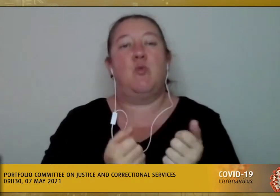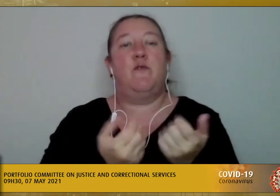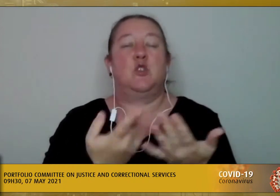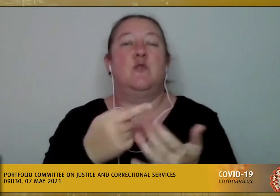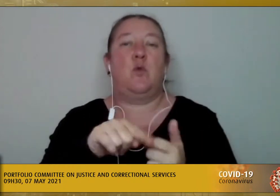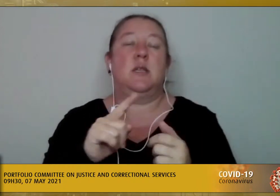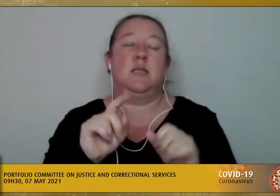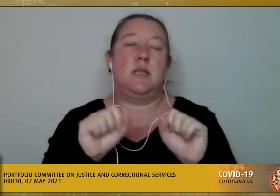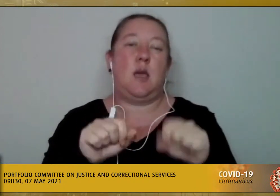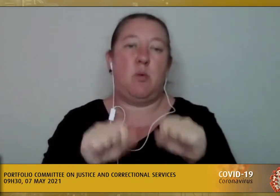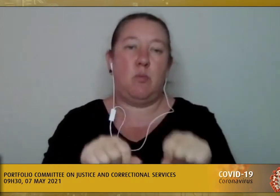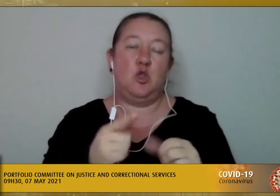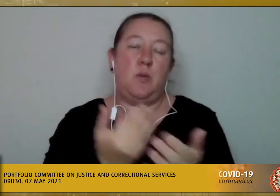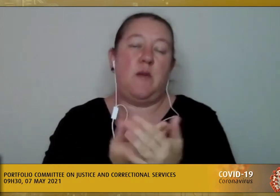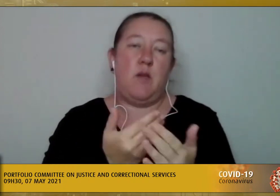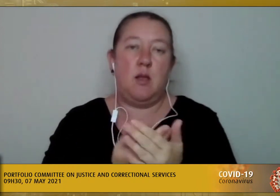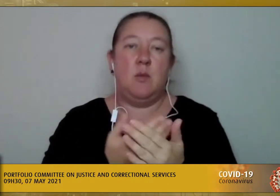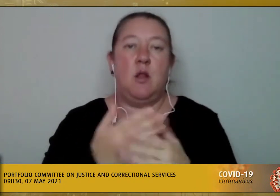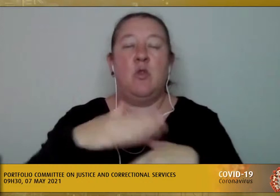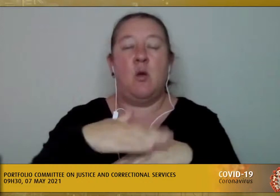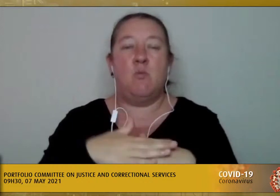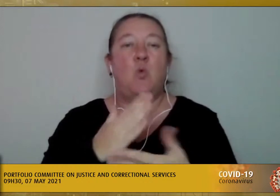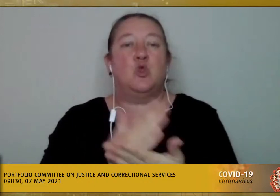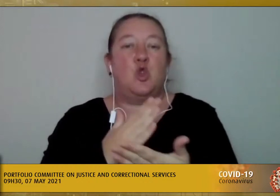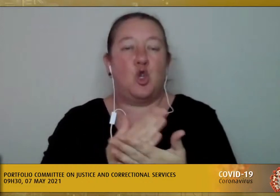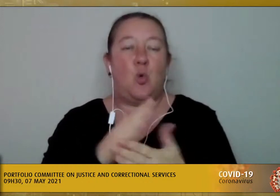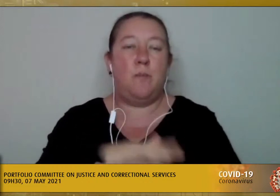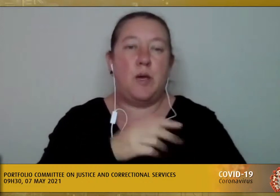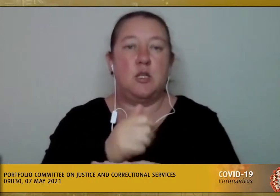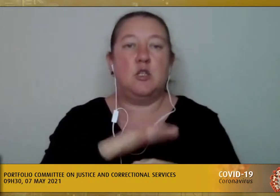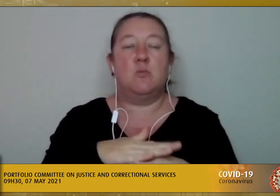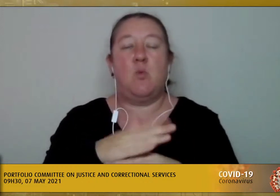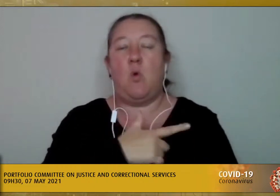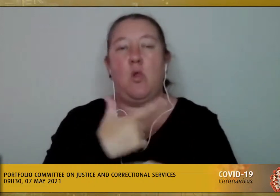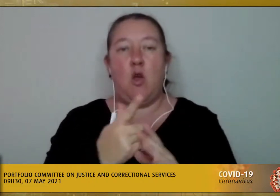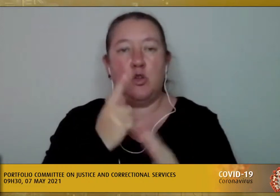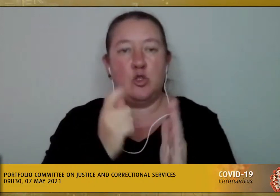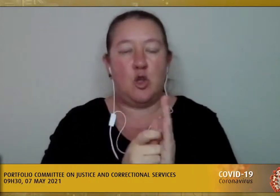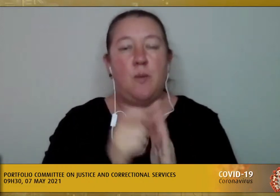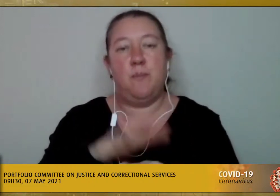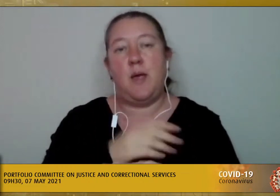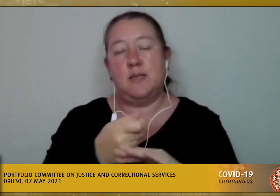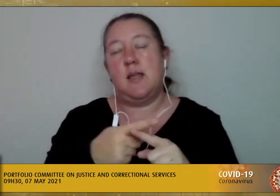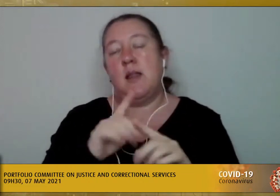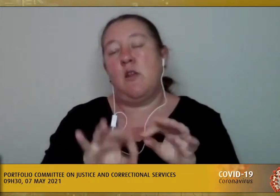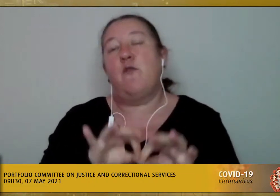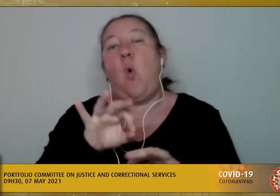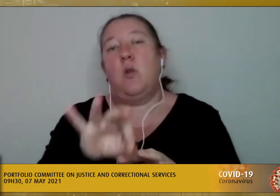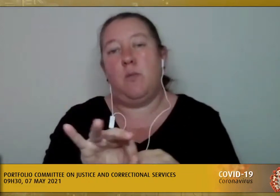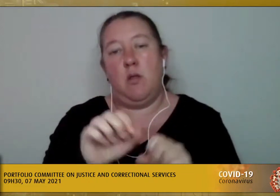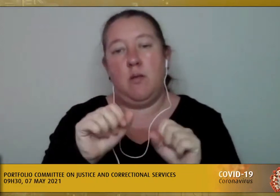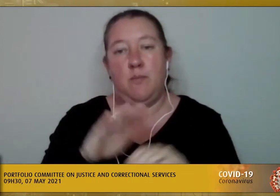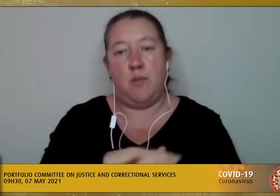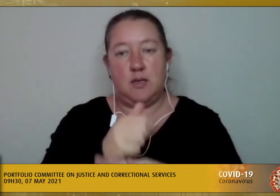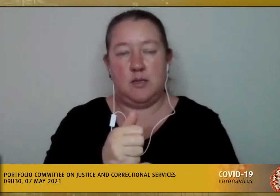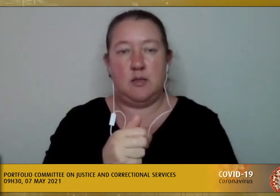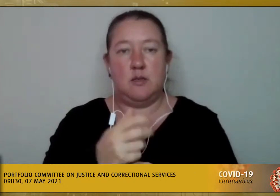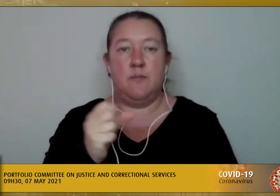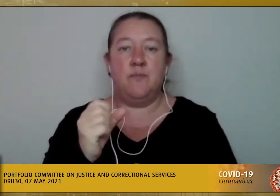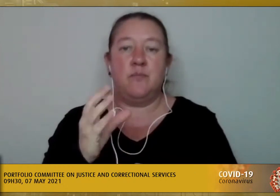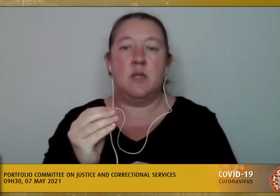uh to be available on a more secure basis a more long-term basis and on an affordable basis so